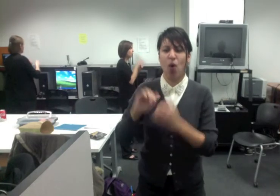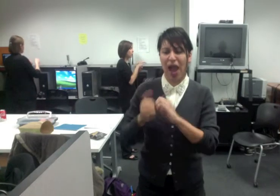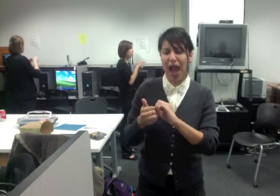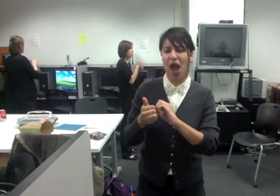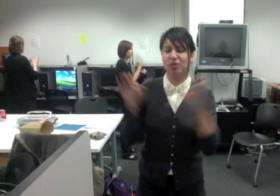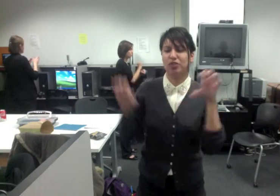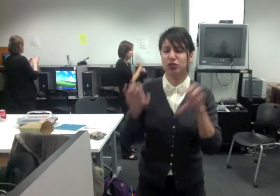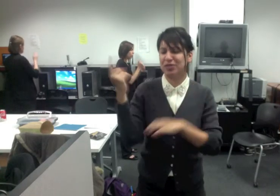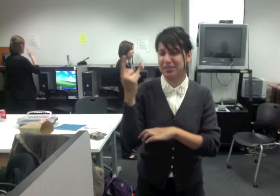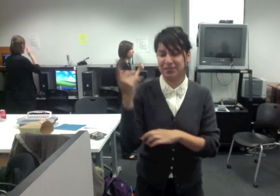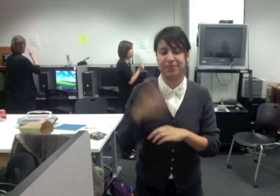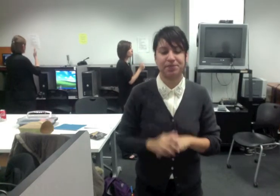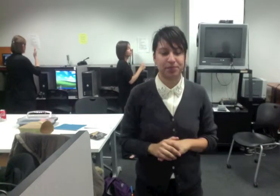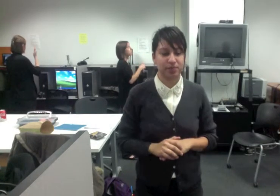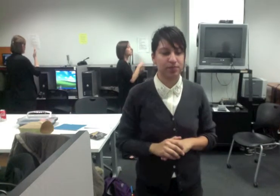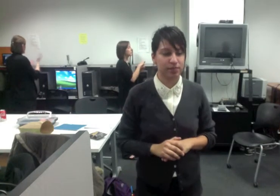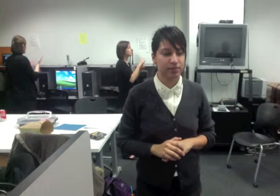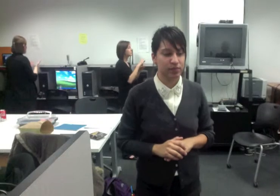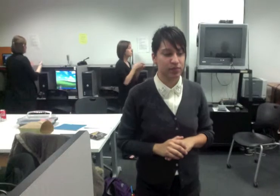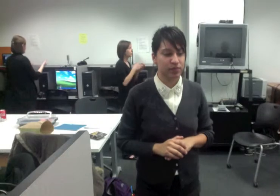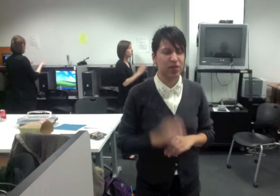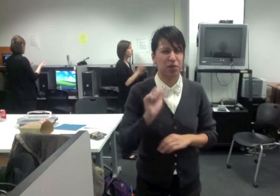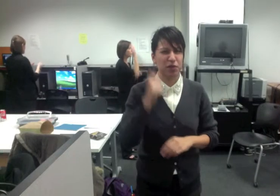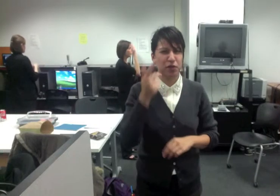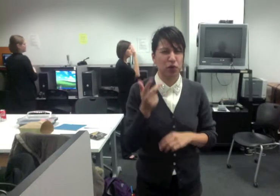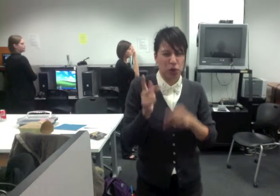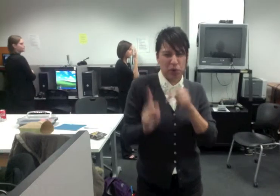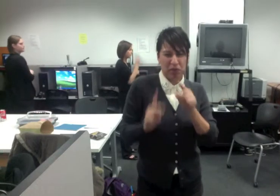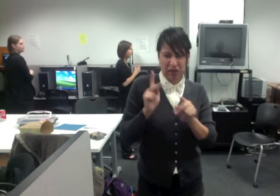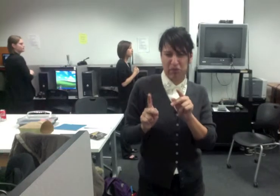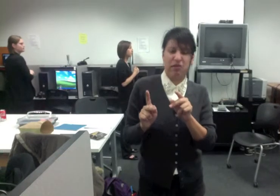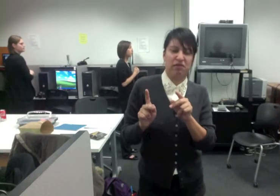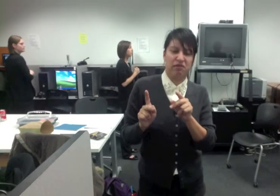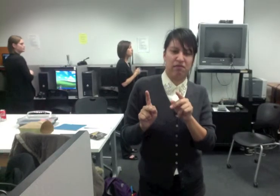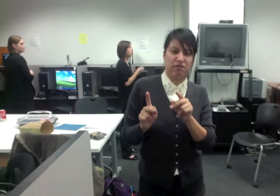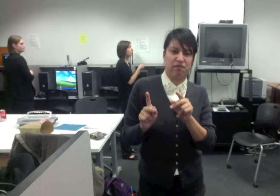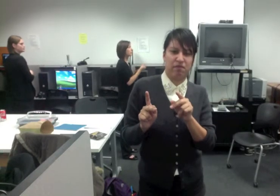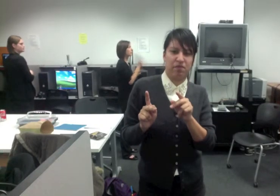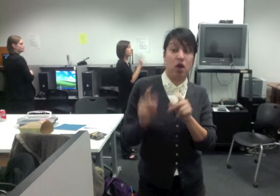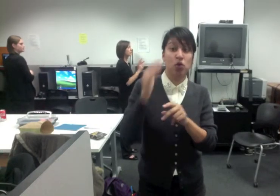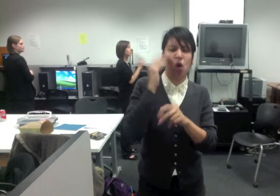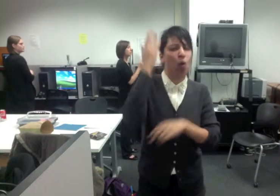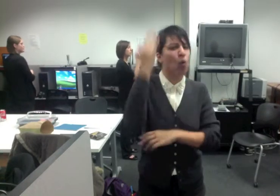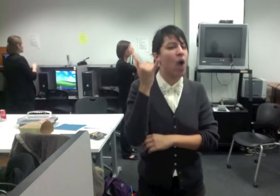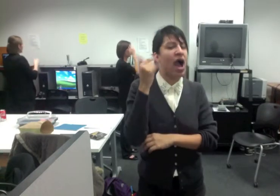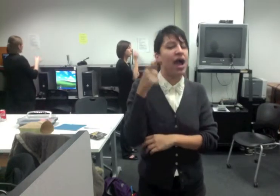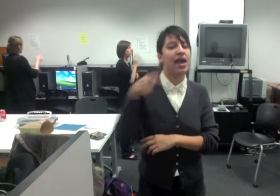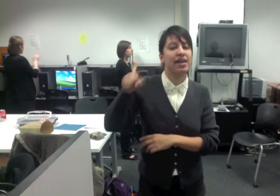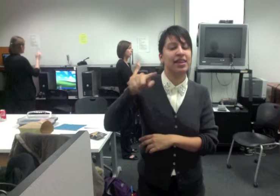or your USP. But very, very few people or organizations know why they do what they do. And by why, I don't mean to make a